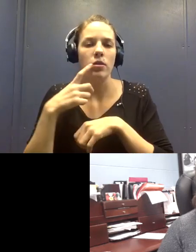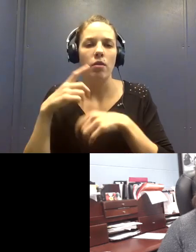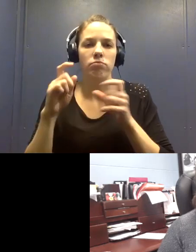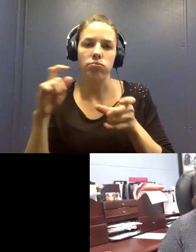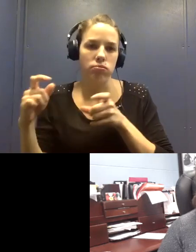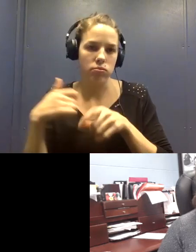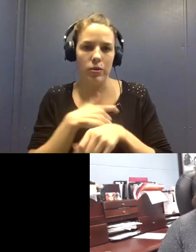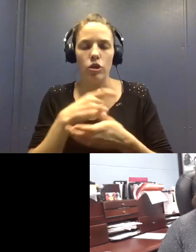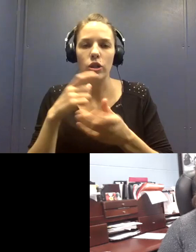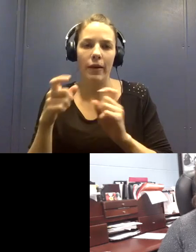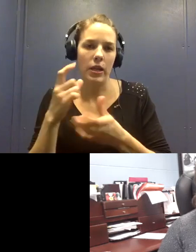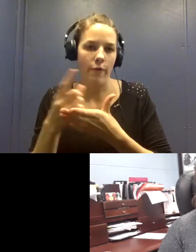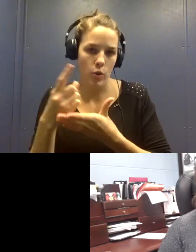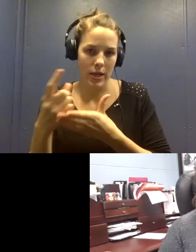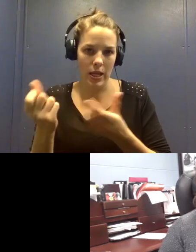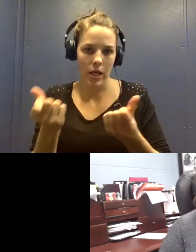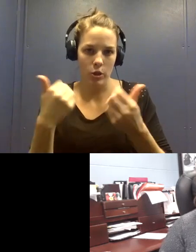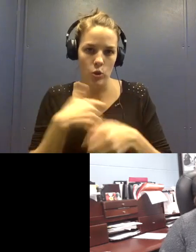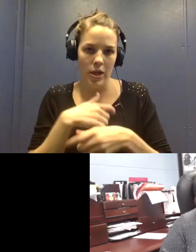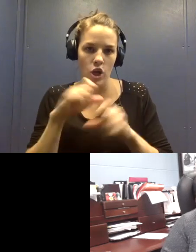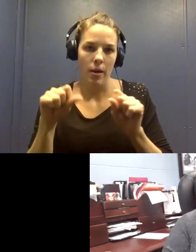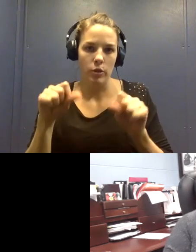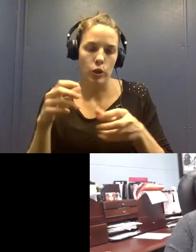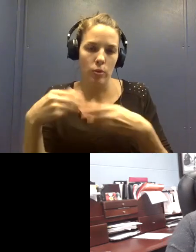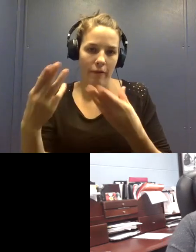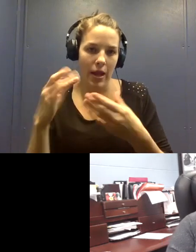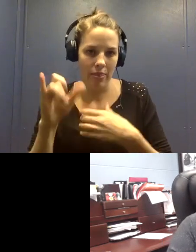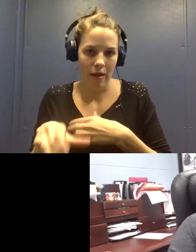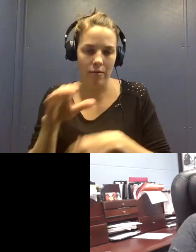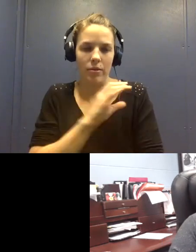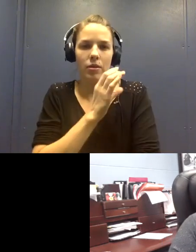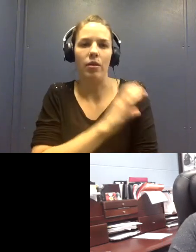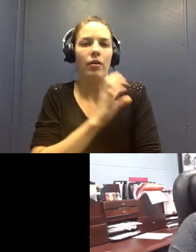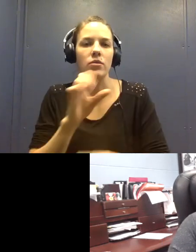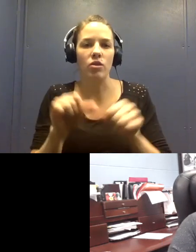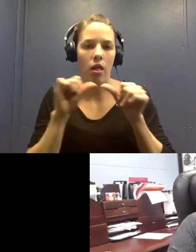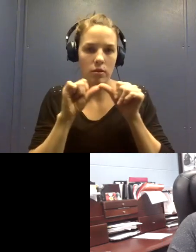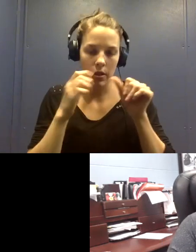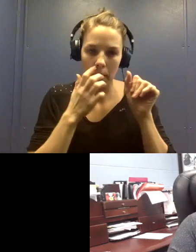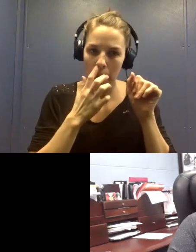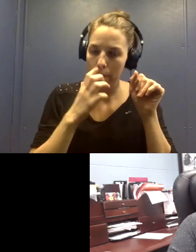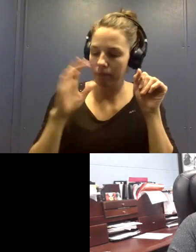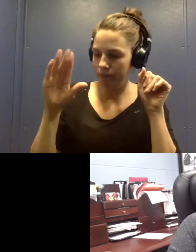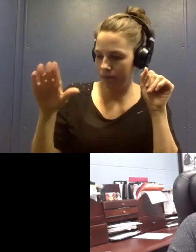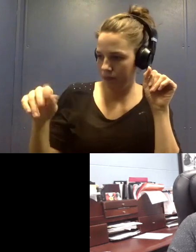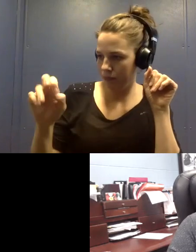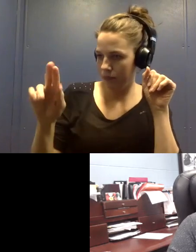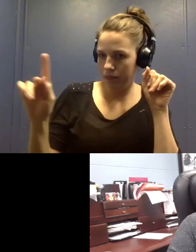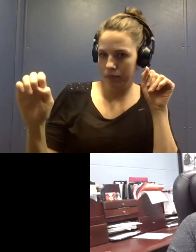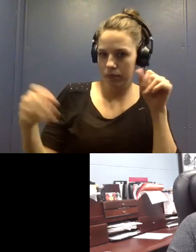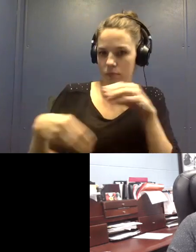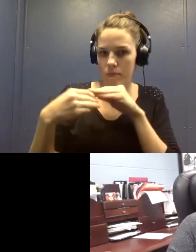we are given each week and how much we are able to provide in those clinic slots. So please be watching. Oh, you had some